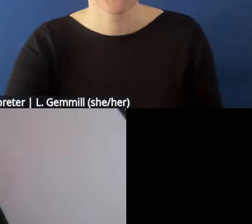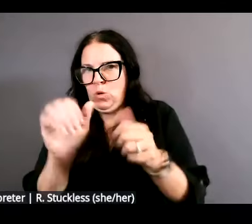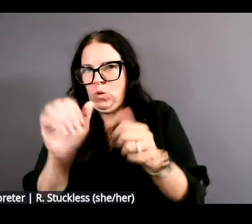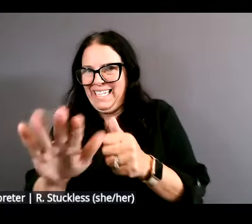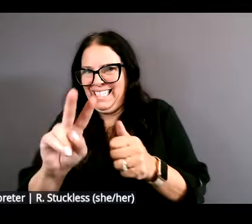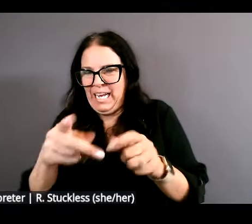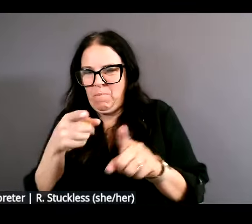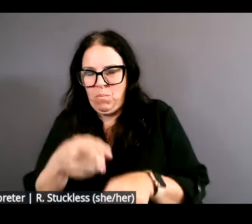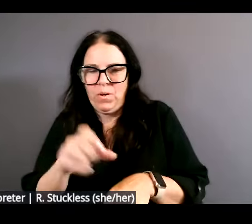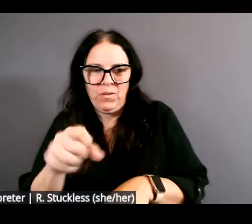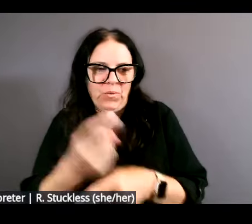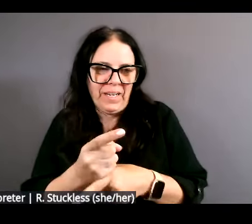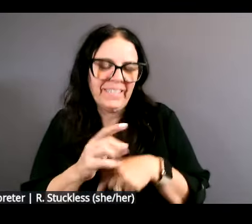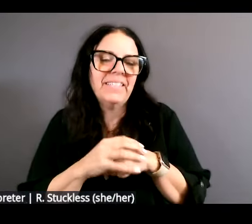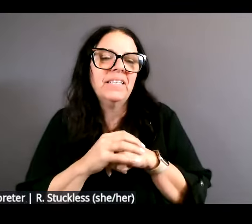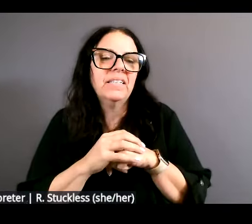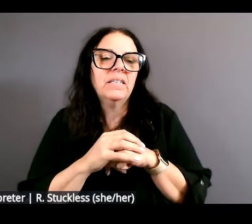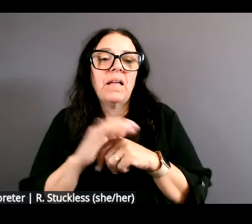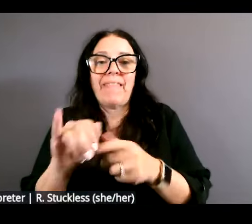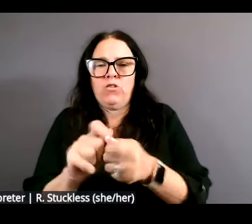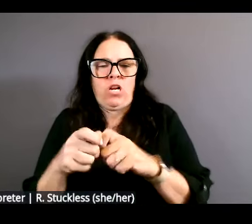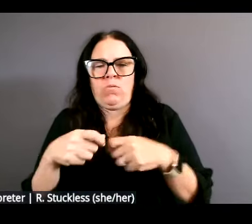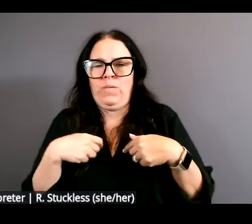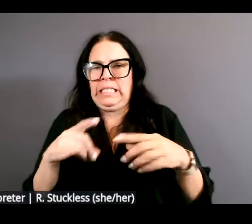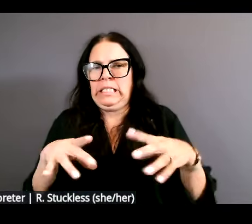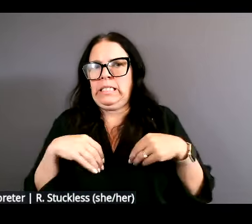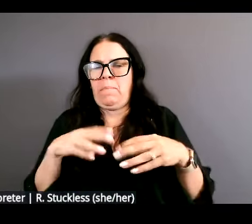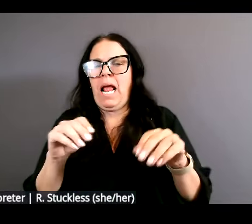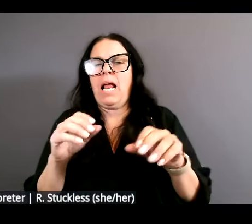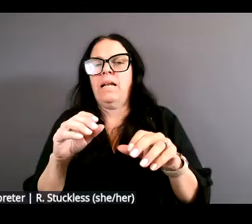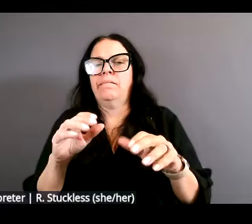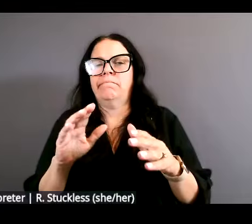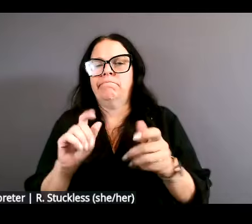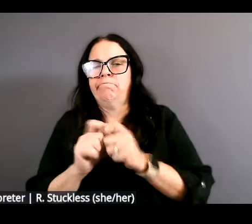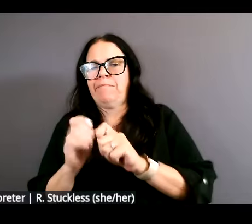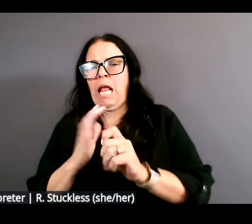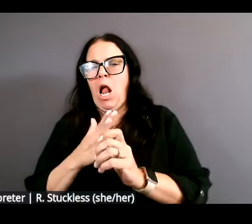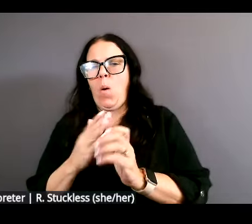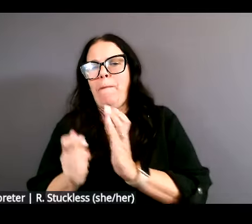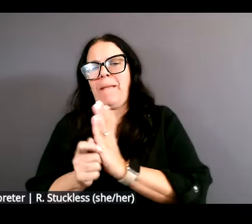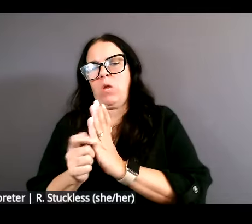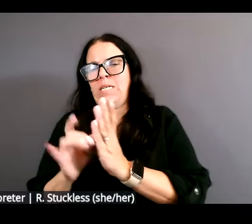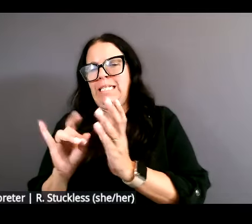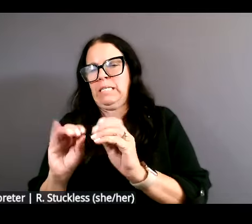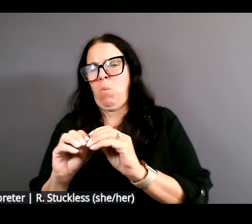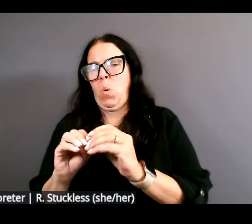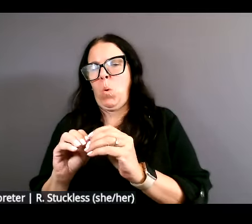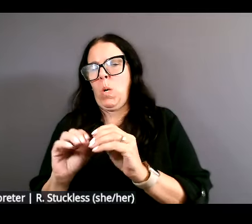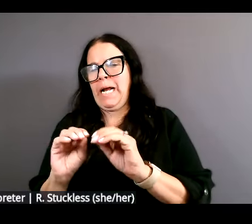it, we accepted that change and I think made it clearer in our manual, so.